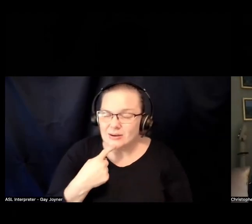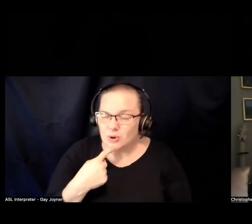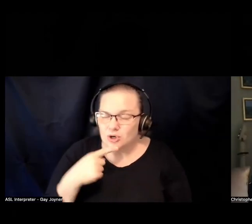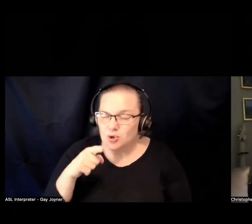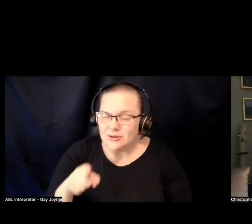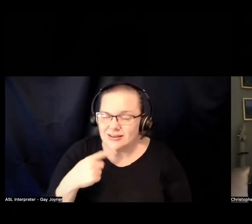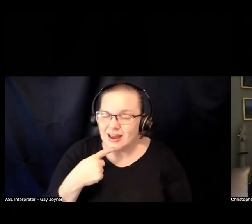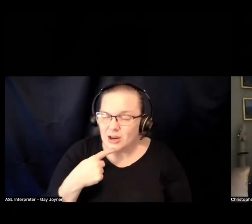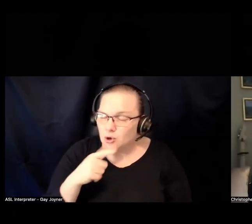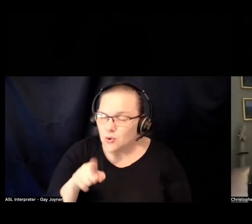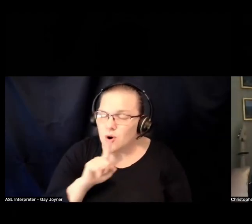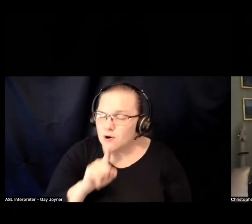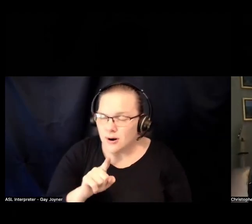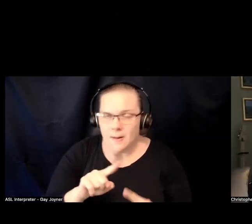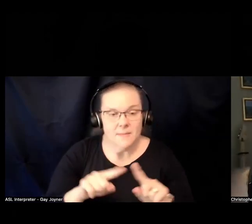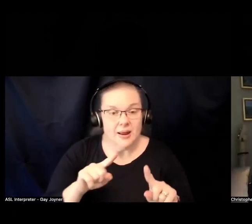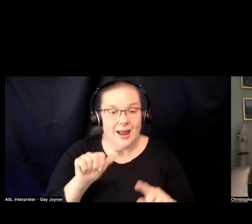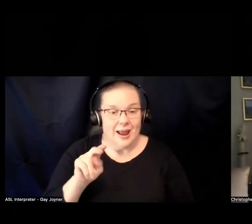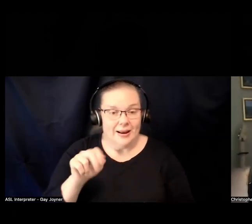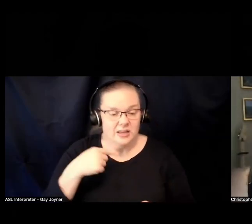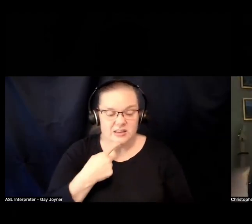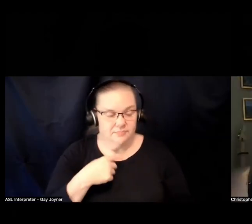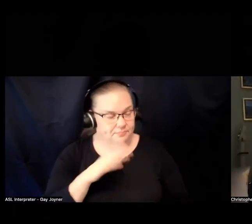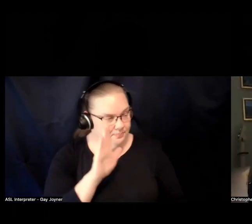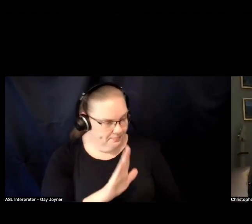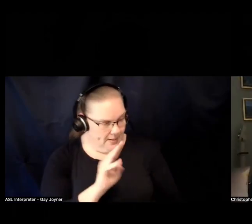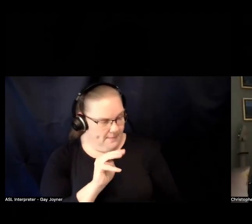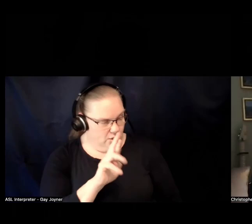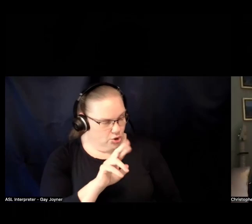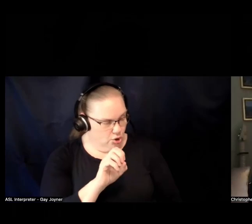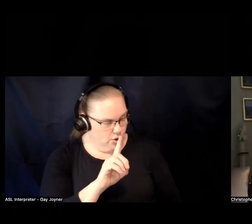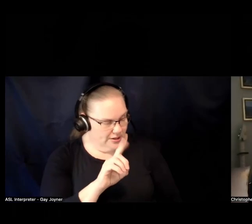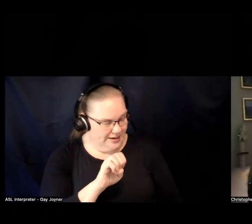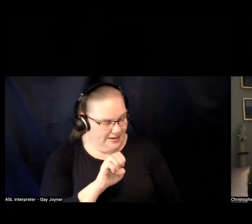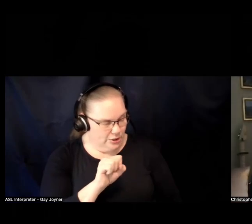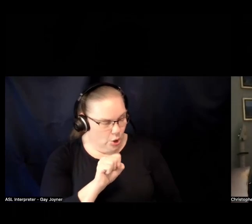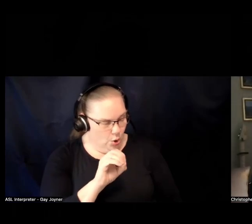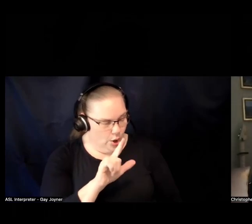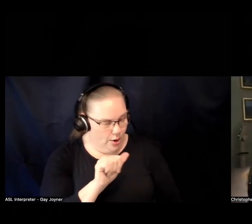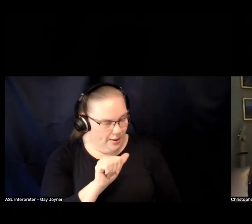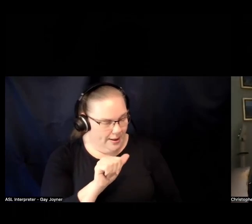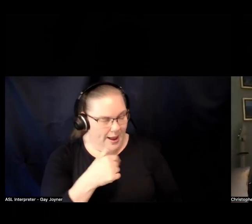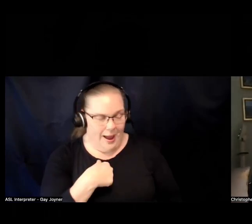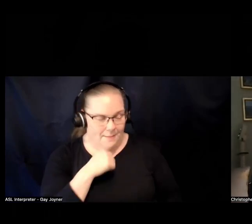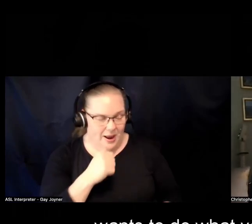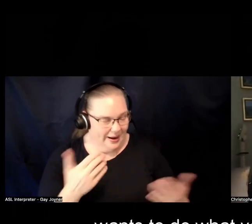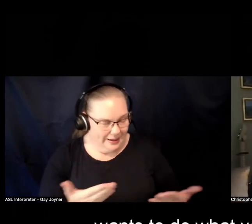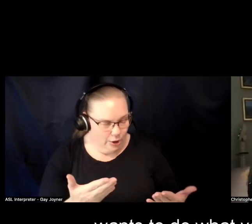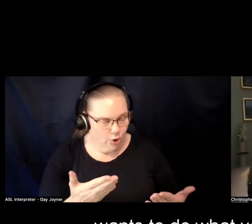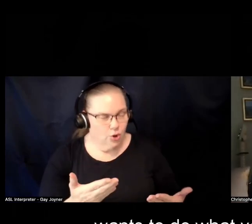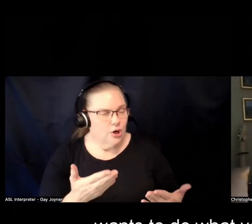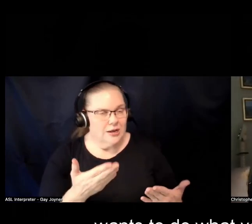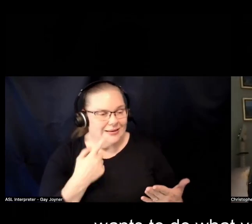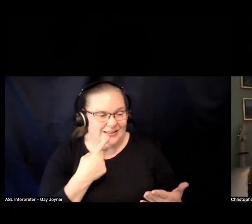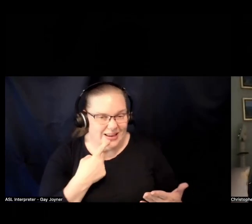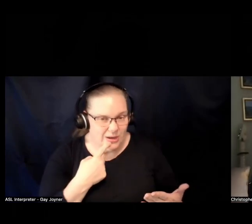going on. Anna fired back, "Mr. De Sola, I am not here to convince you. I don't believe that any human being wants to do what